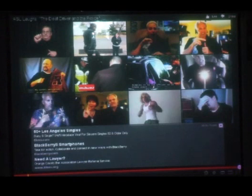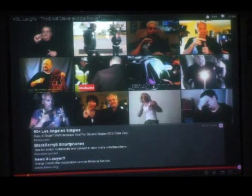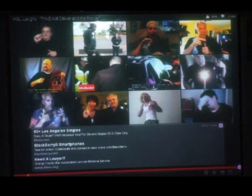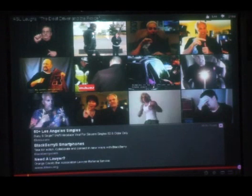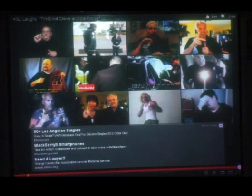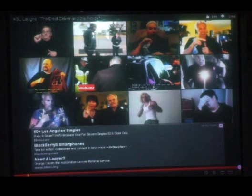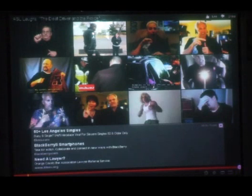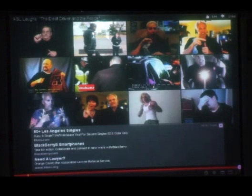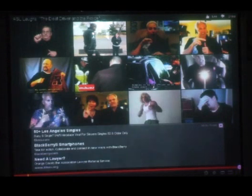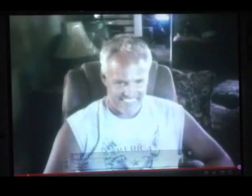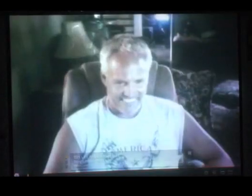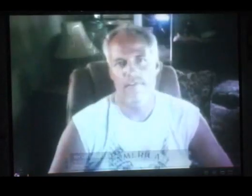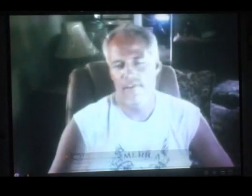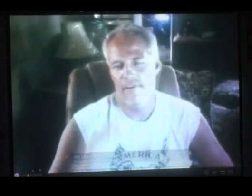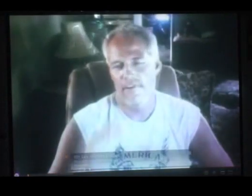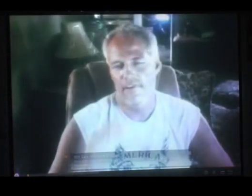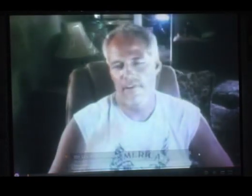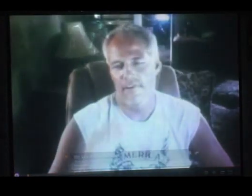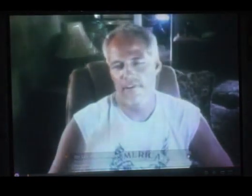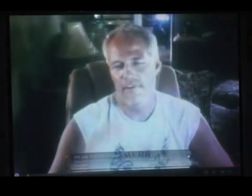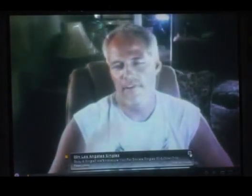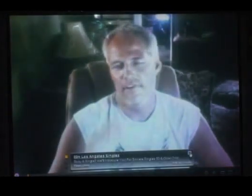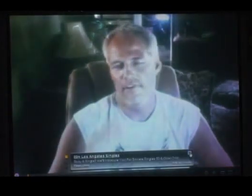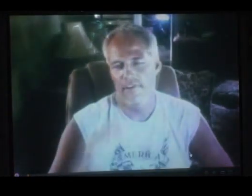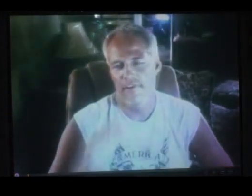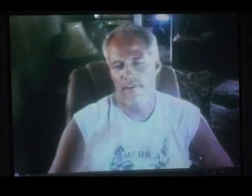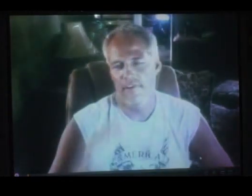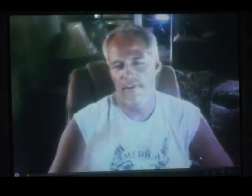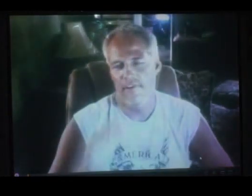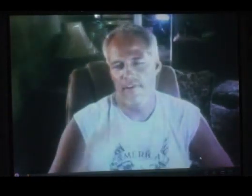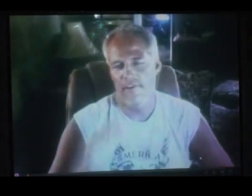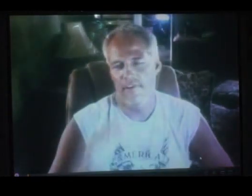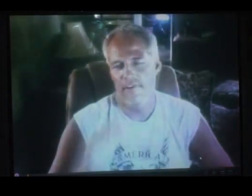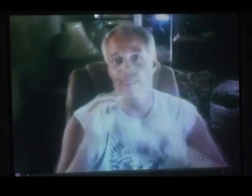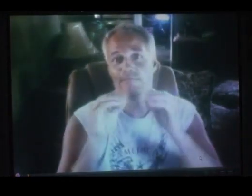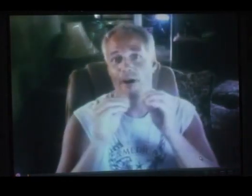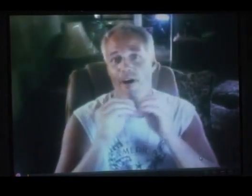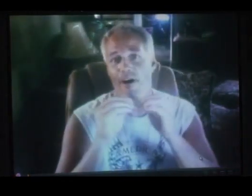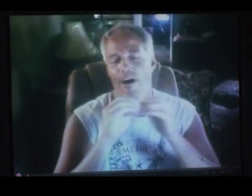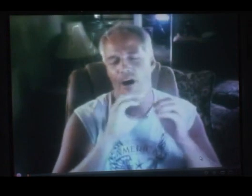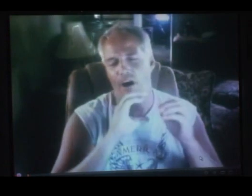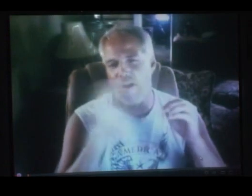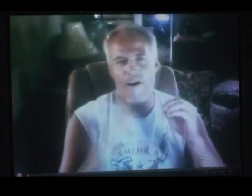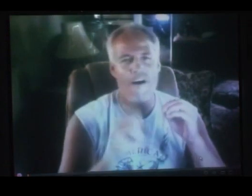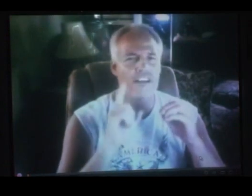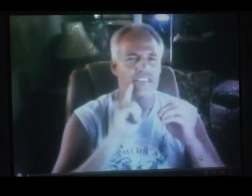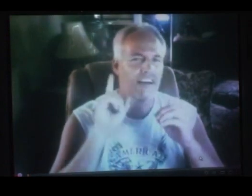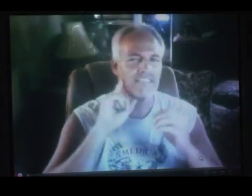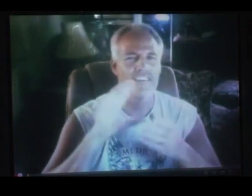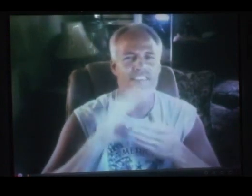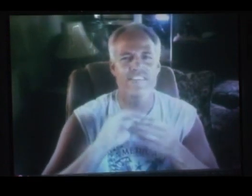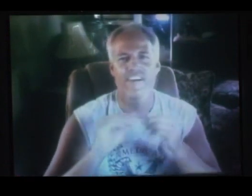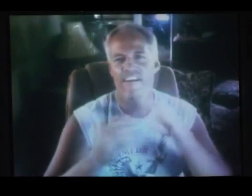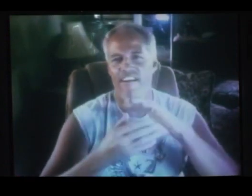Okay, so let's go back over it They again. were like They sleeping. changed places so one could sleep. Well, Okay, so let more them know what they old were deaf